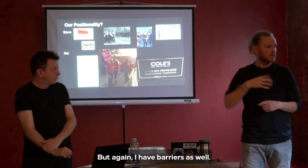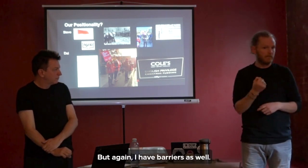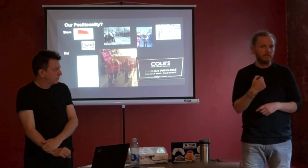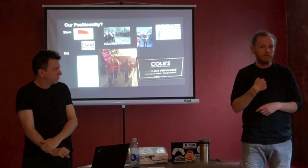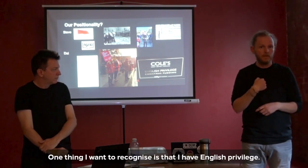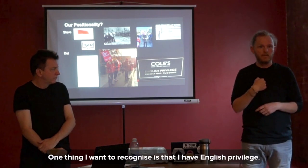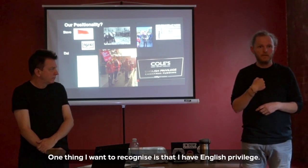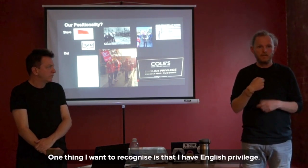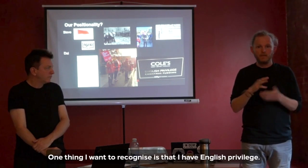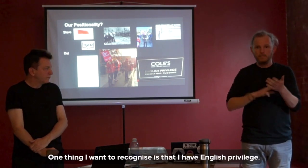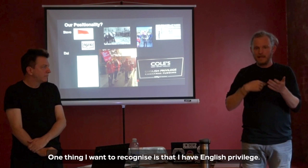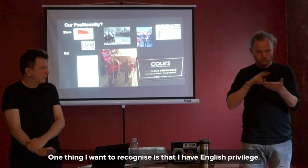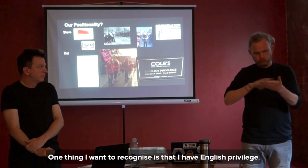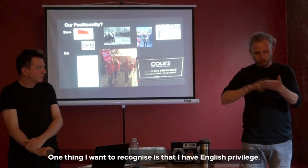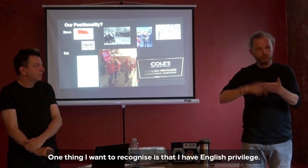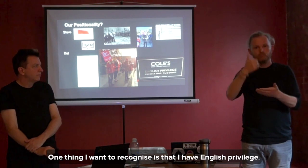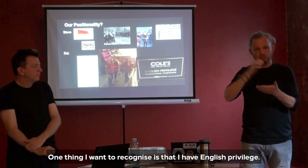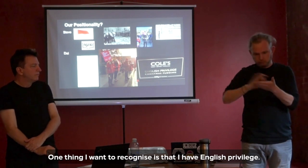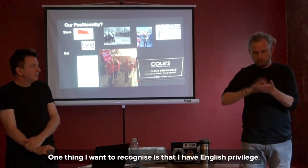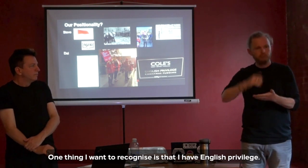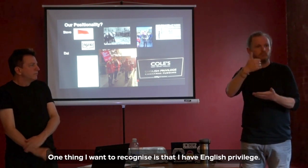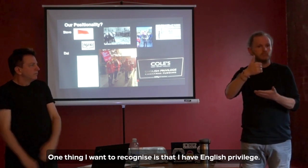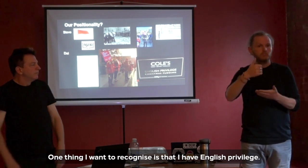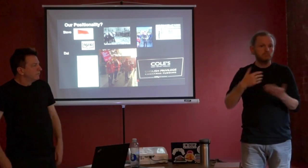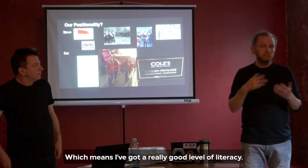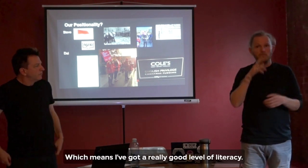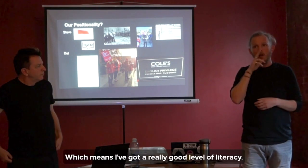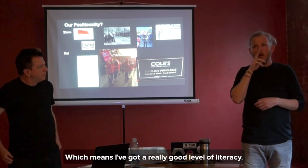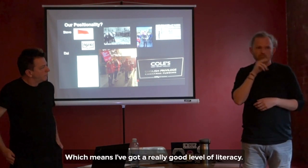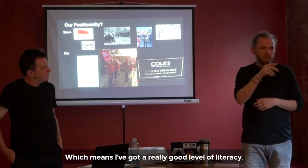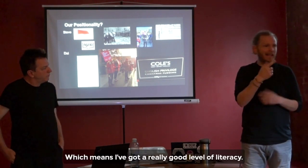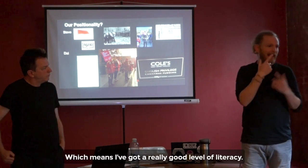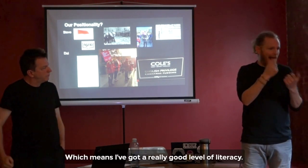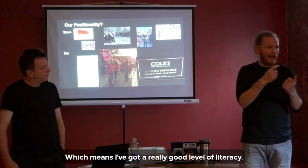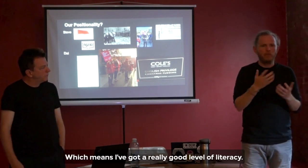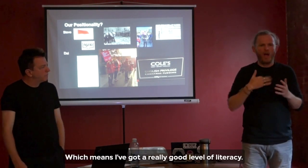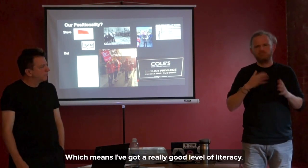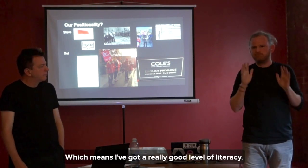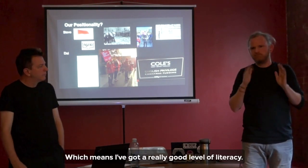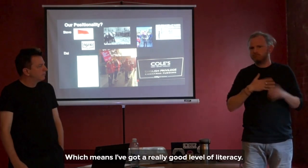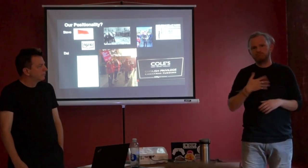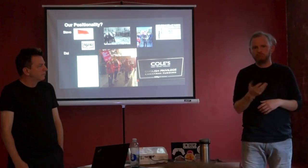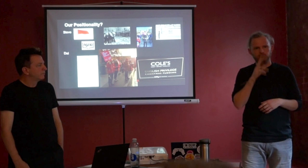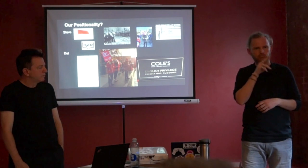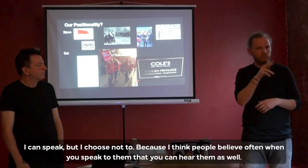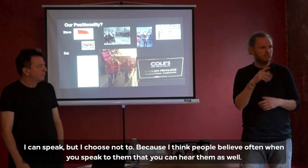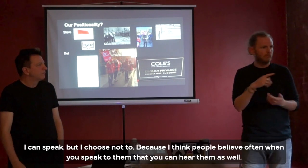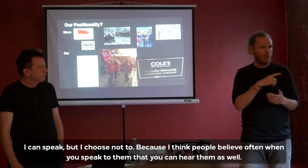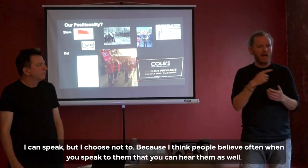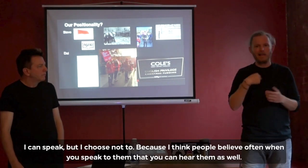well. One thing I want to recognise is that I have English privilege, which means I've got a really good level of literacy. I can speak,